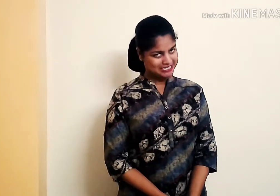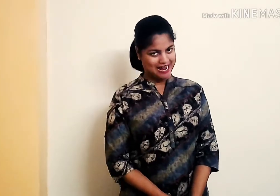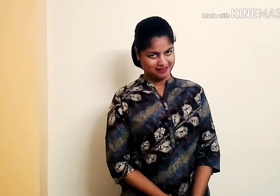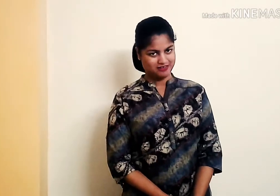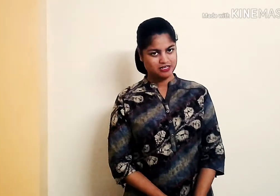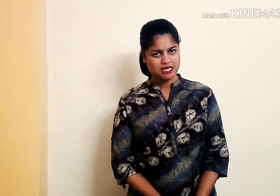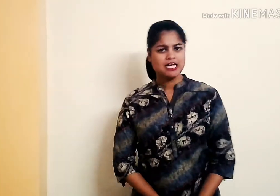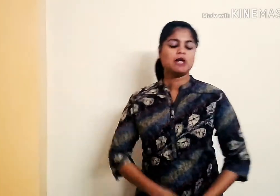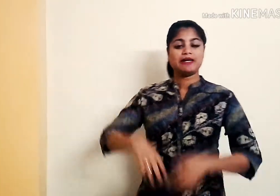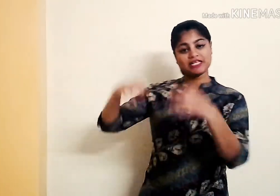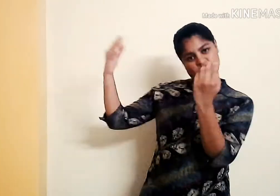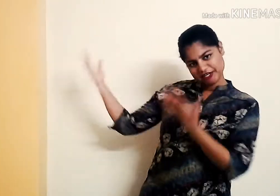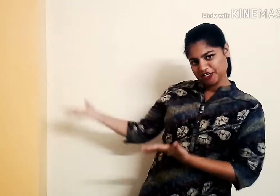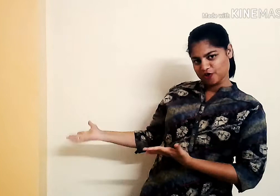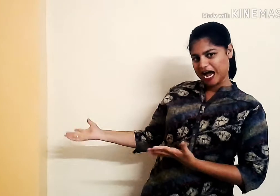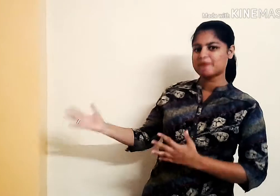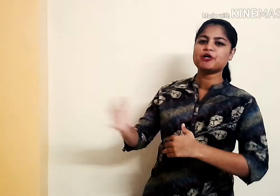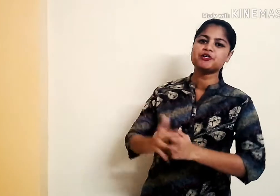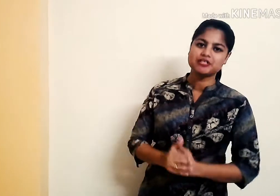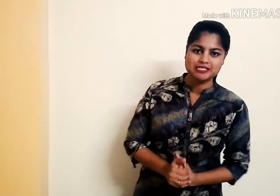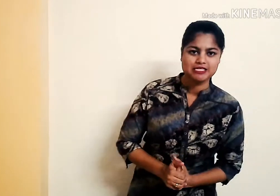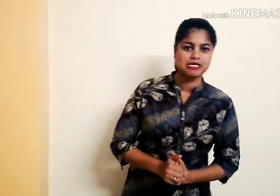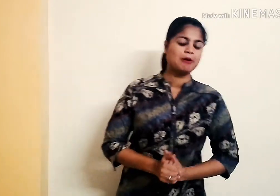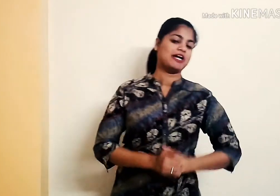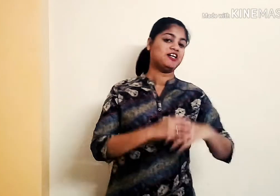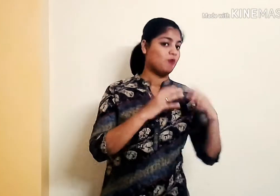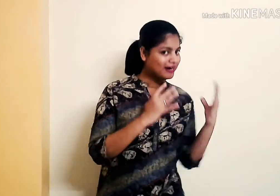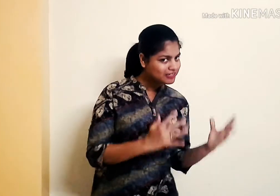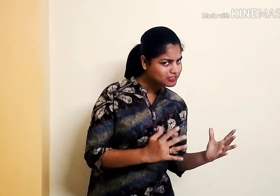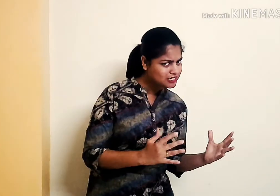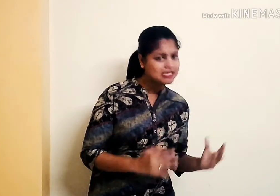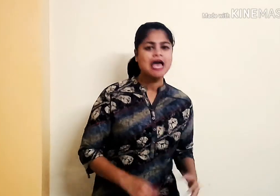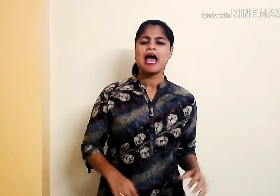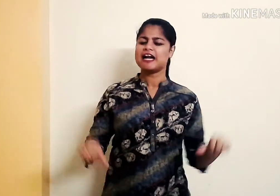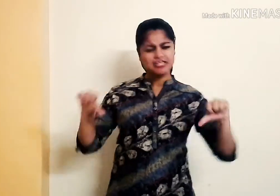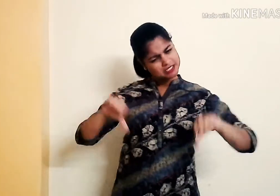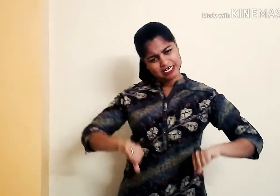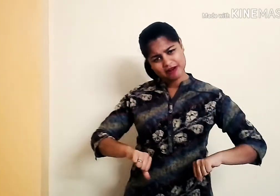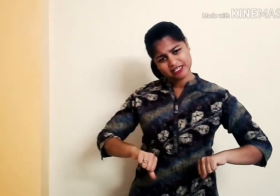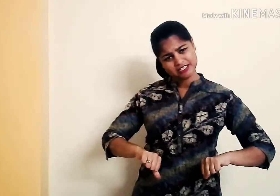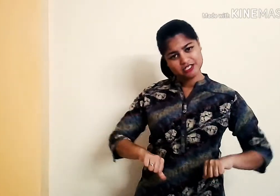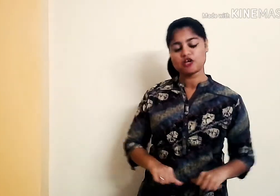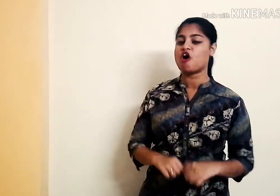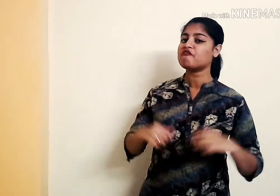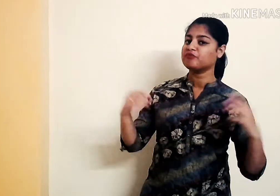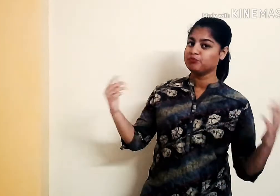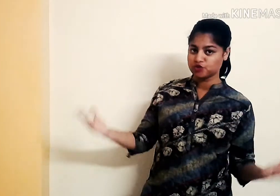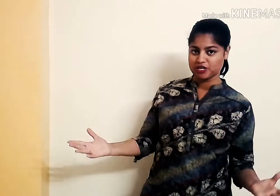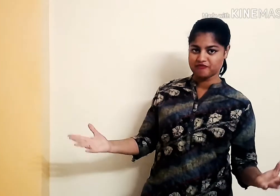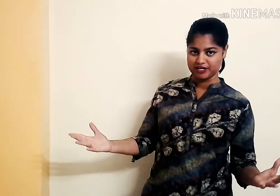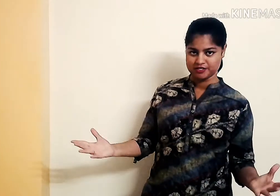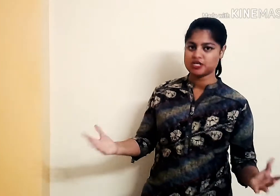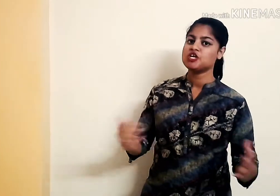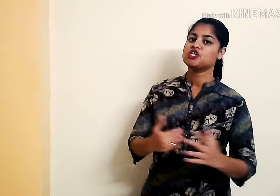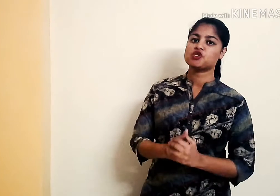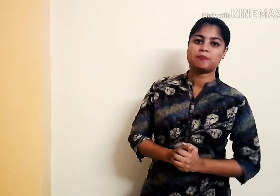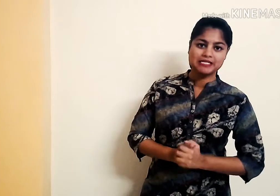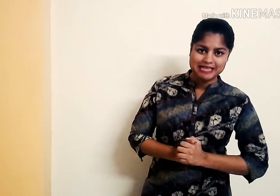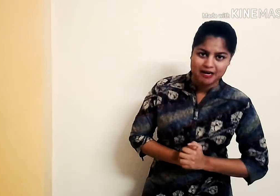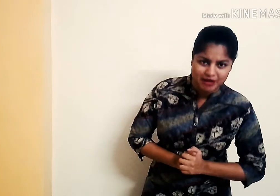understand. In my next video, I am going to discuss about advantages and disadvantages of mutual funds. So please like my